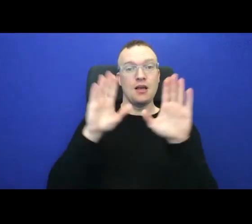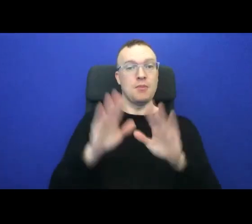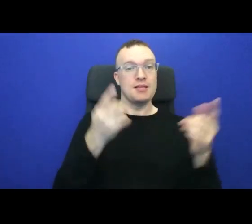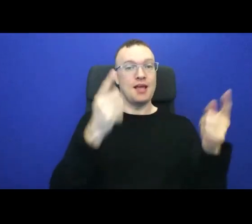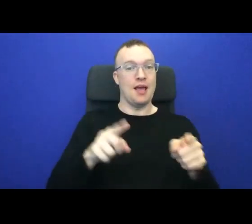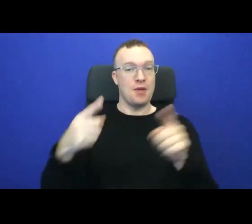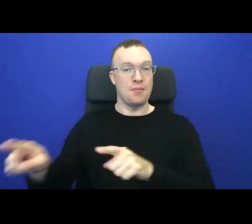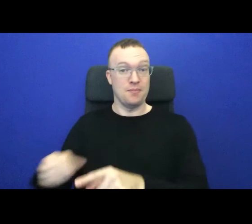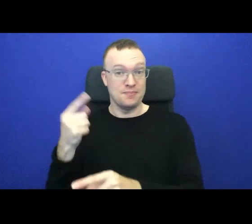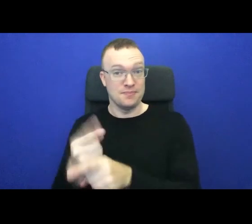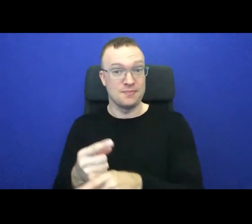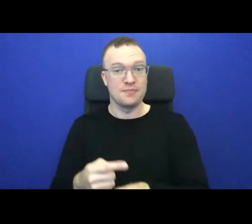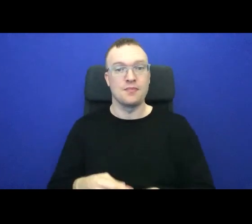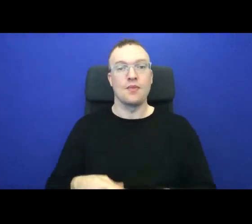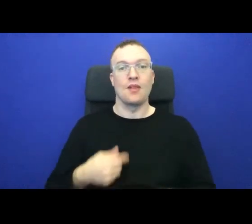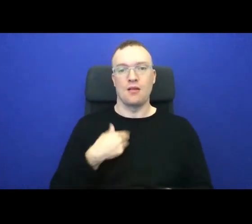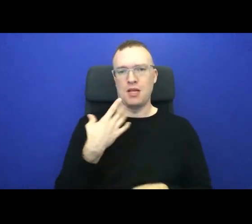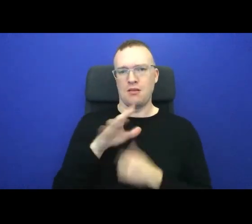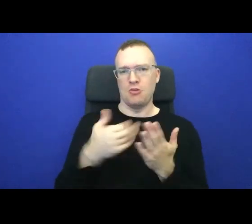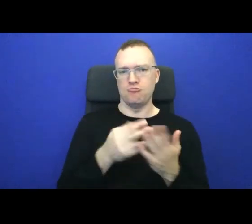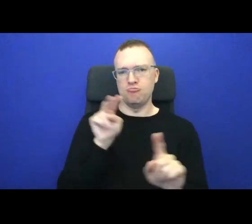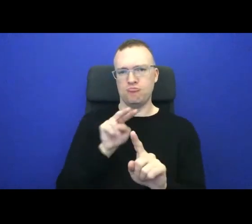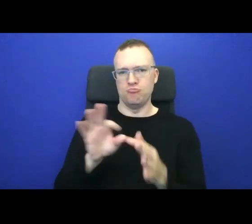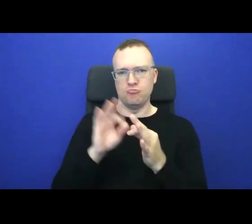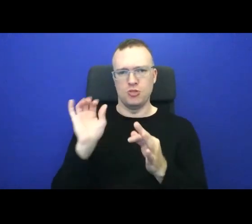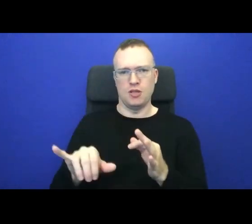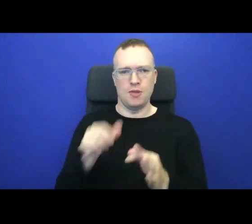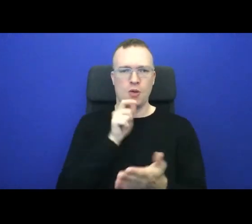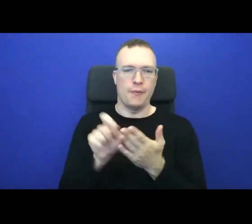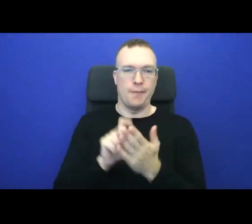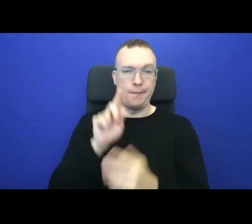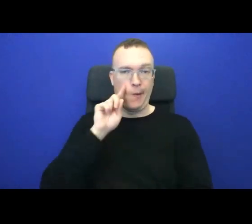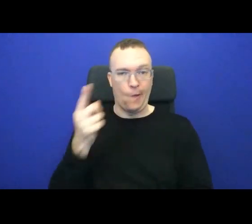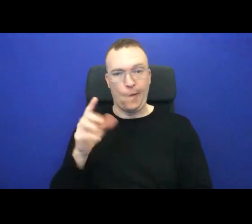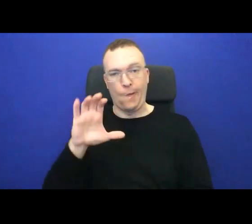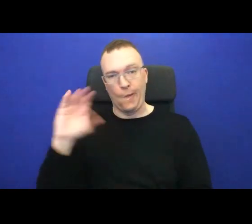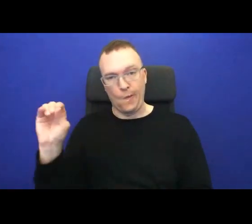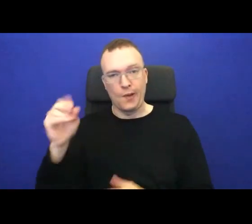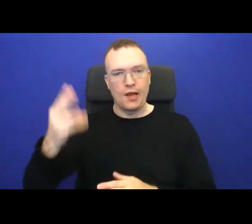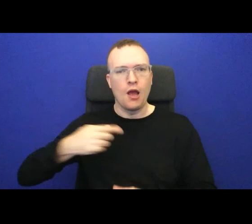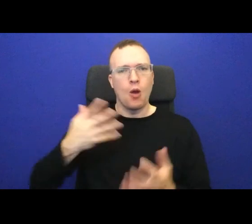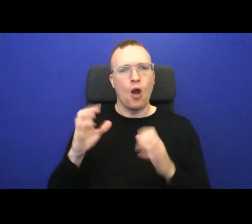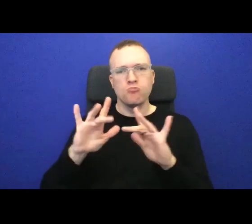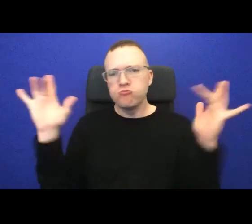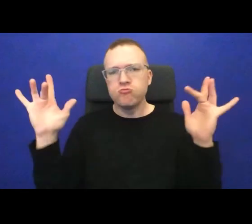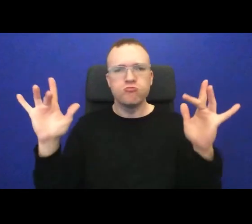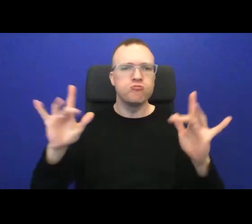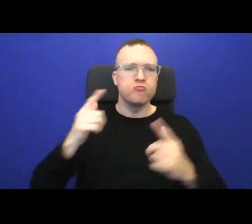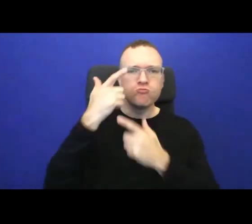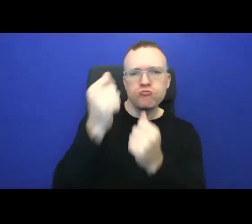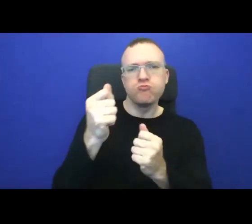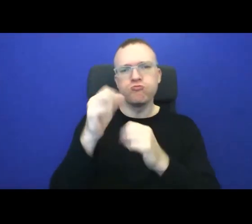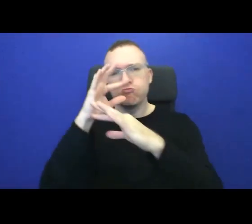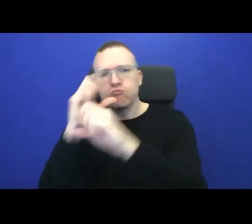I would like people's honest perspectives on that. I'm not writing a kind of boring corporate history here. I want it to be dynamic, I want it to be real,